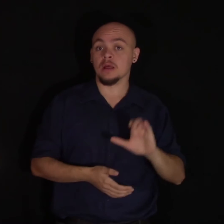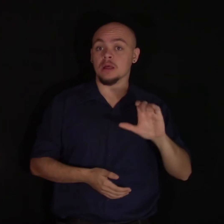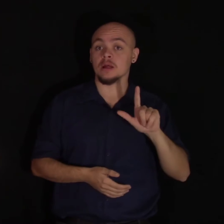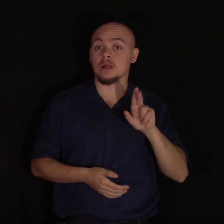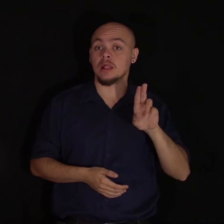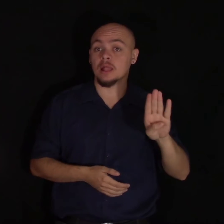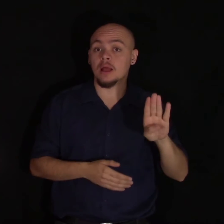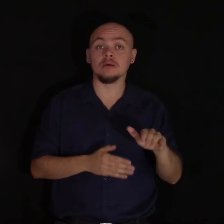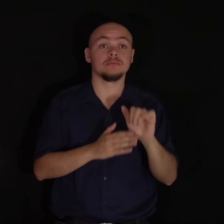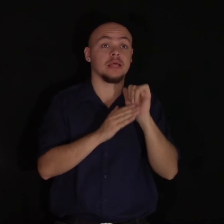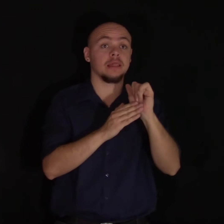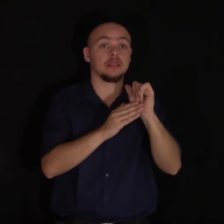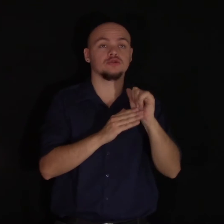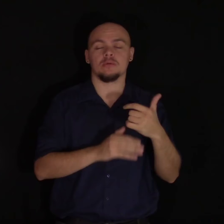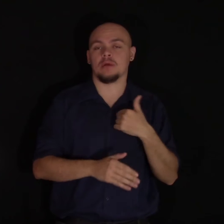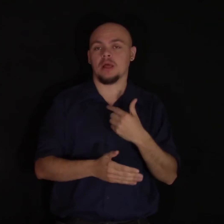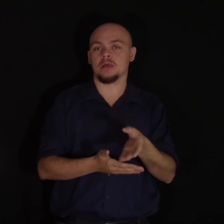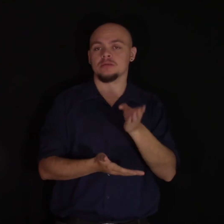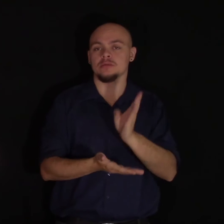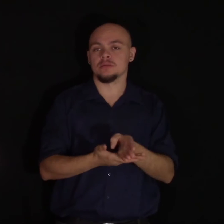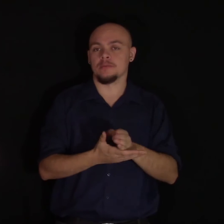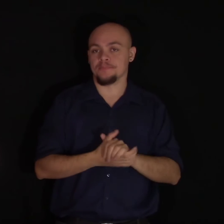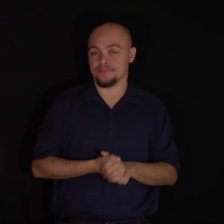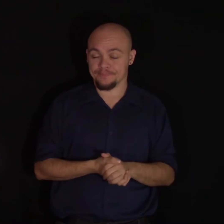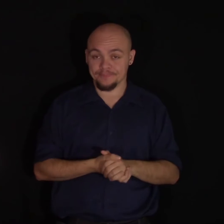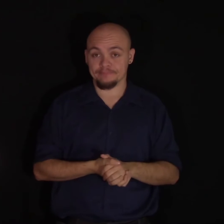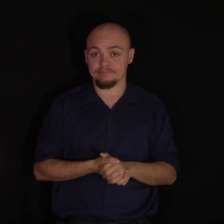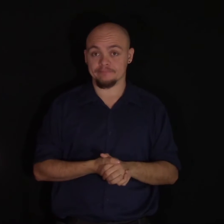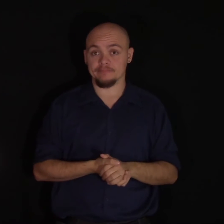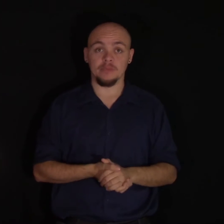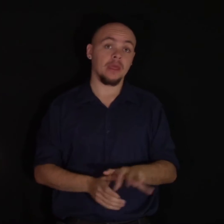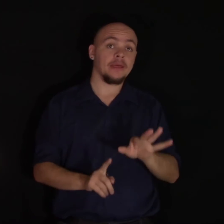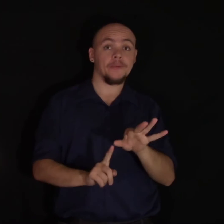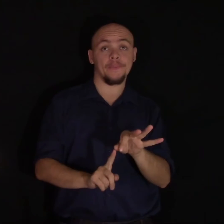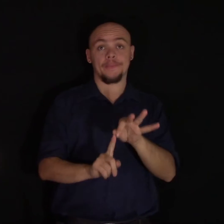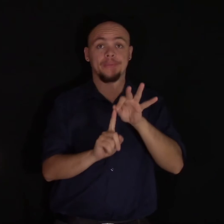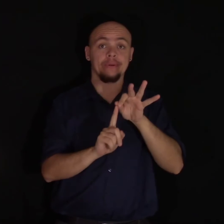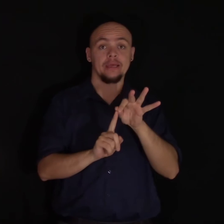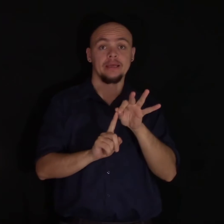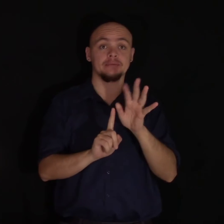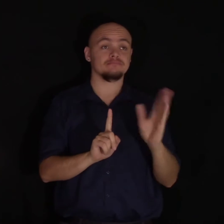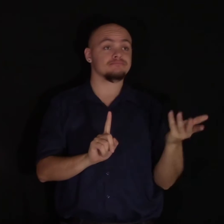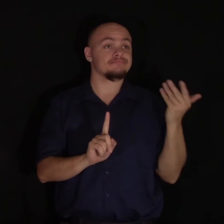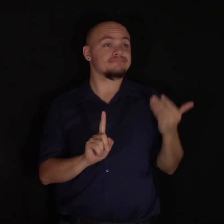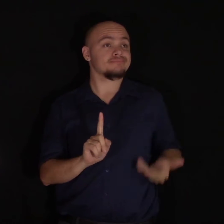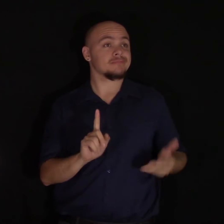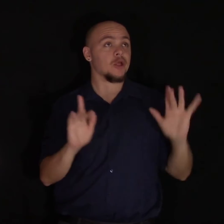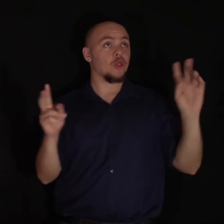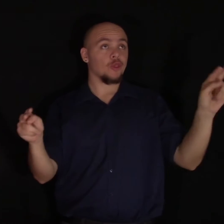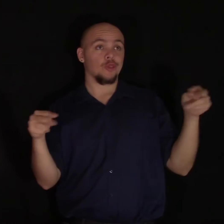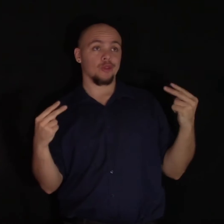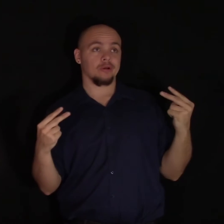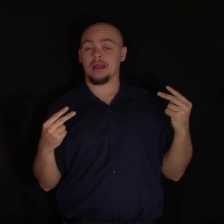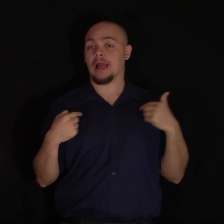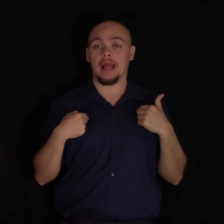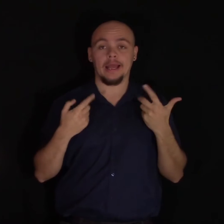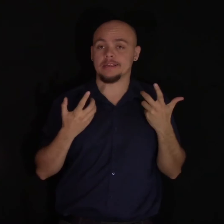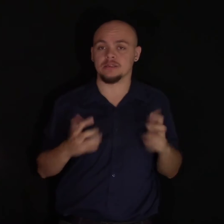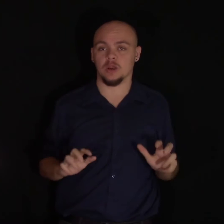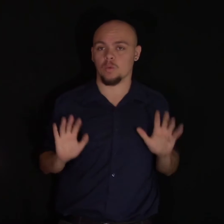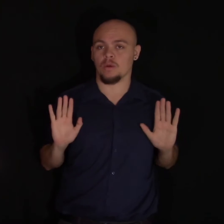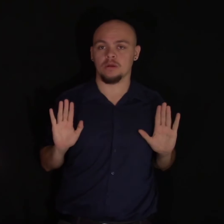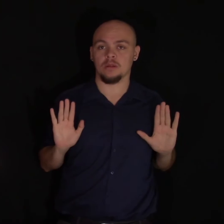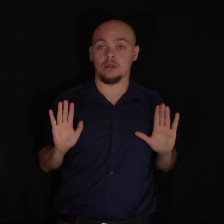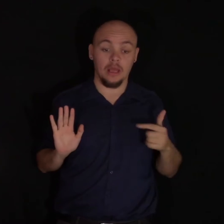leadership activities. I didn't want to stand out in the crowd anymore. I told myself it was because